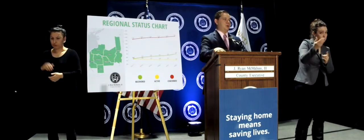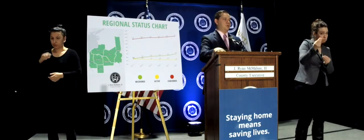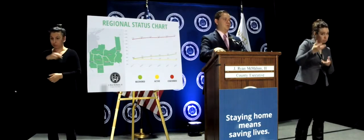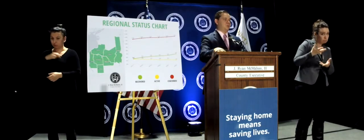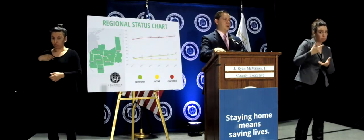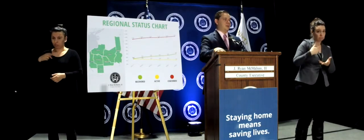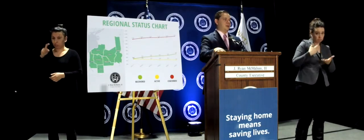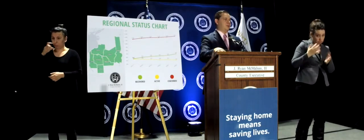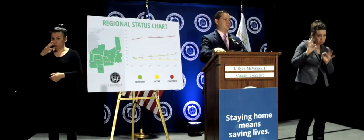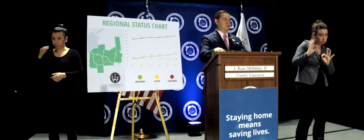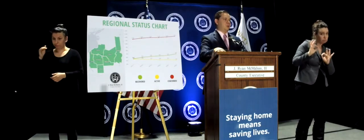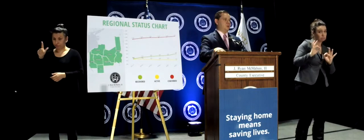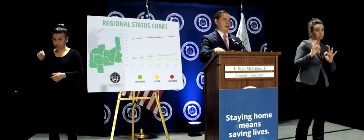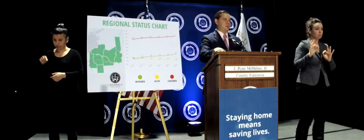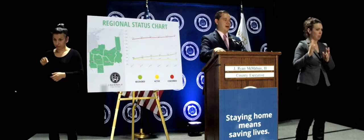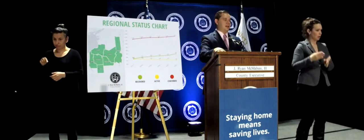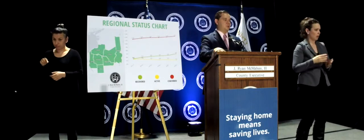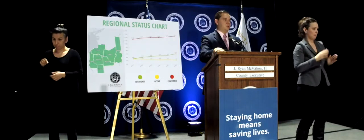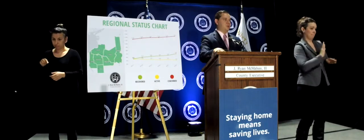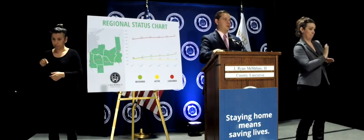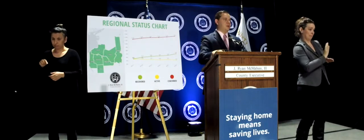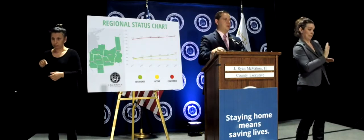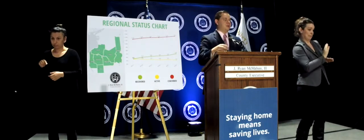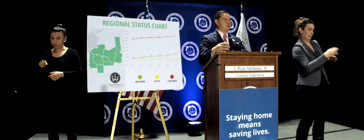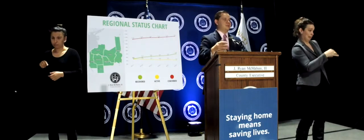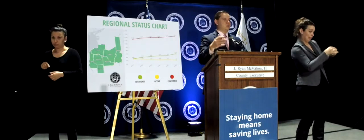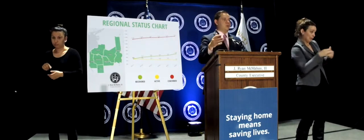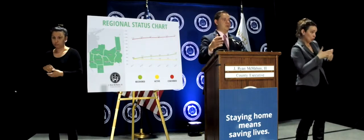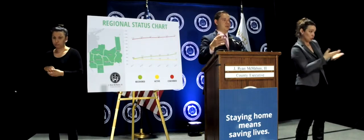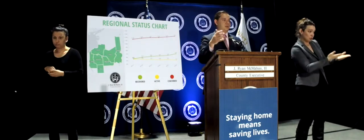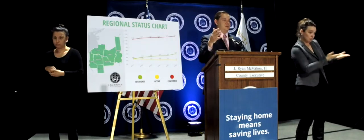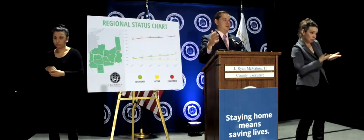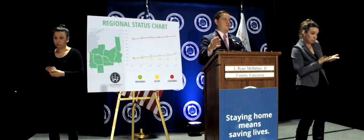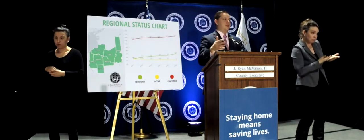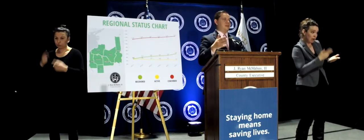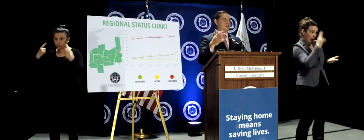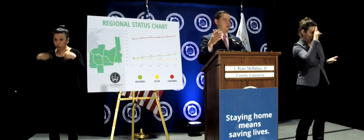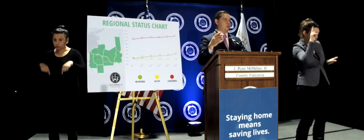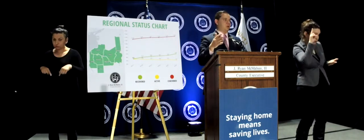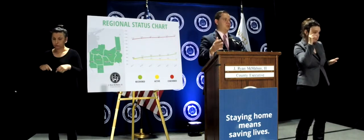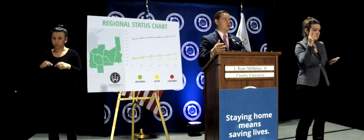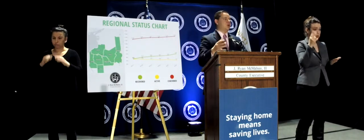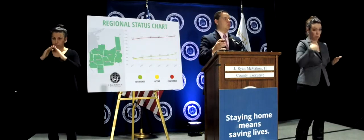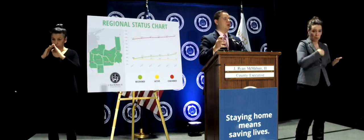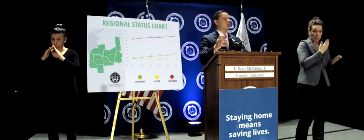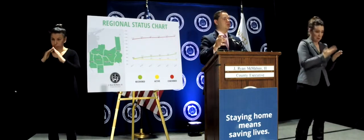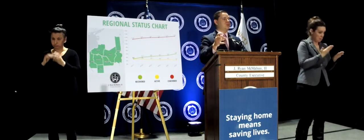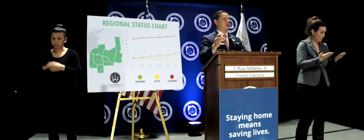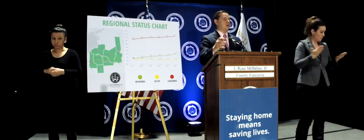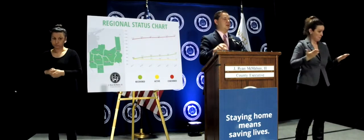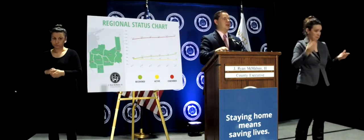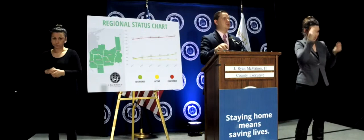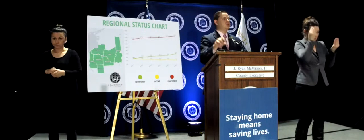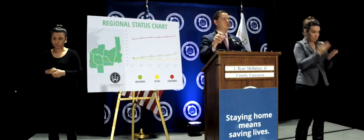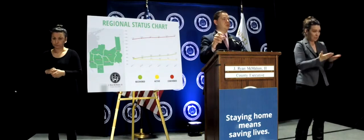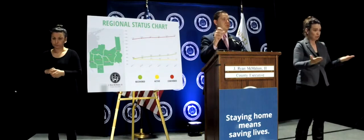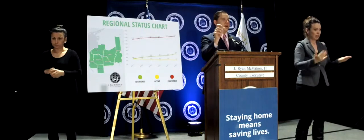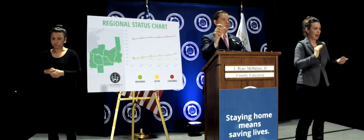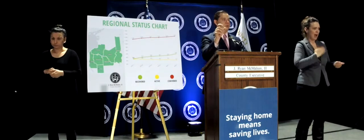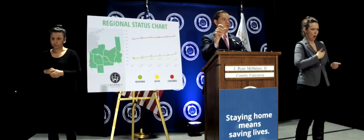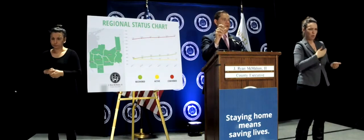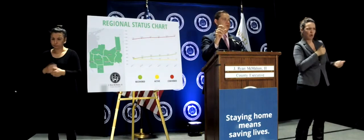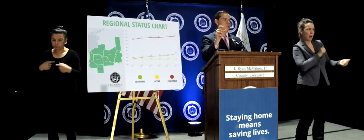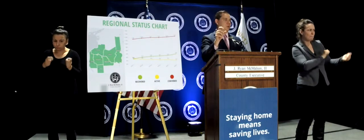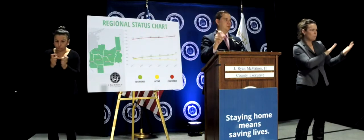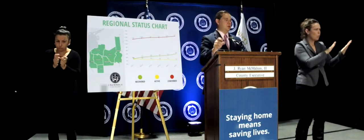our partners who've been on the team the whole time at the hospitals. This is what we're thinking for a phased-in approach. What do you think? Can you do your